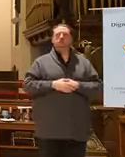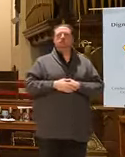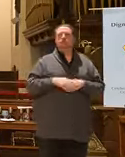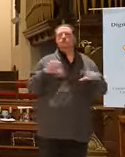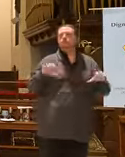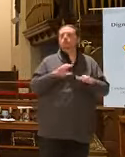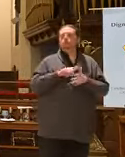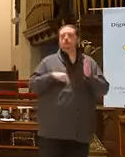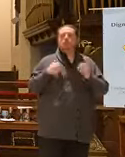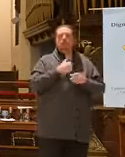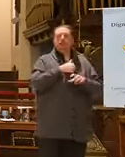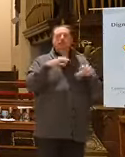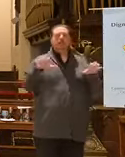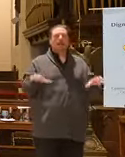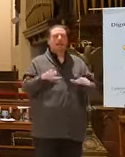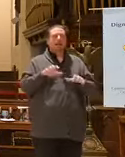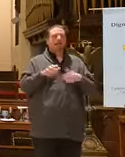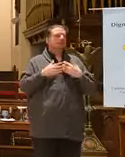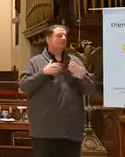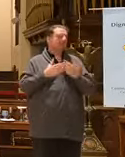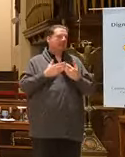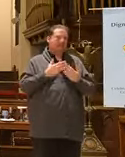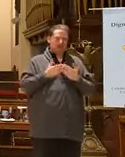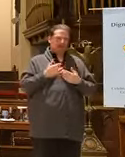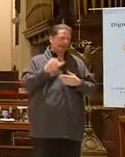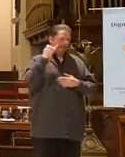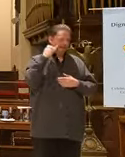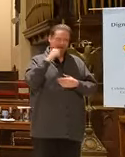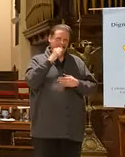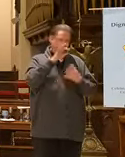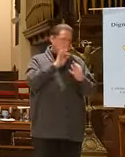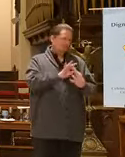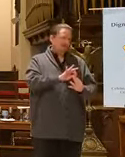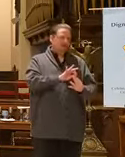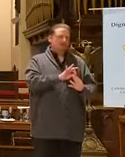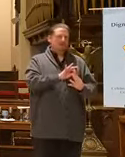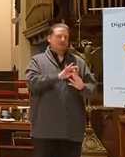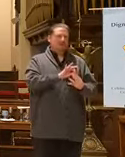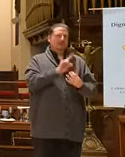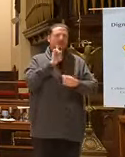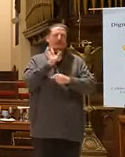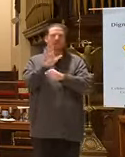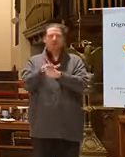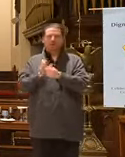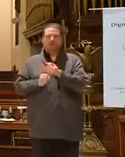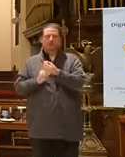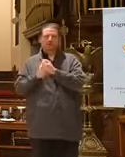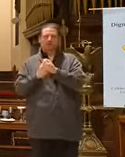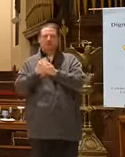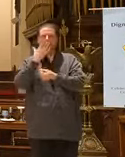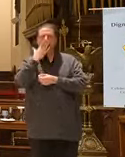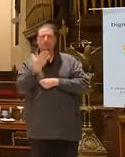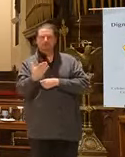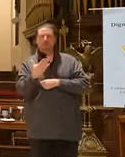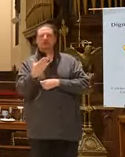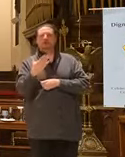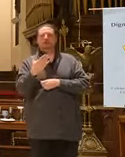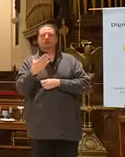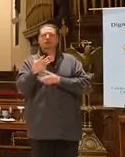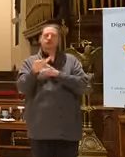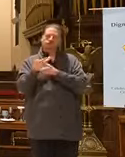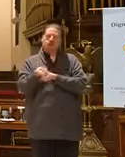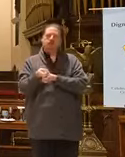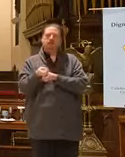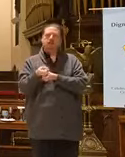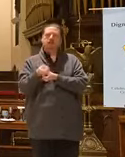doing what we can, however imperfectly, to affirm the good,